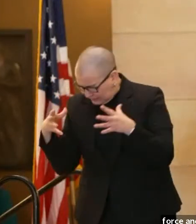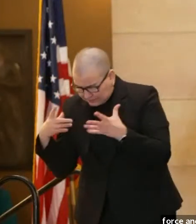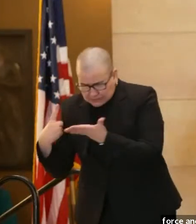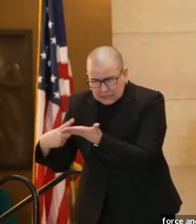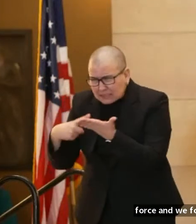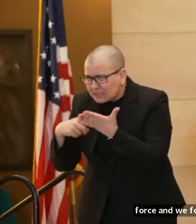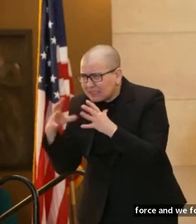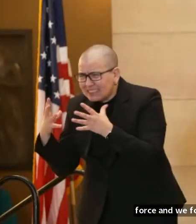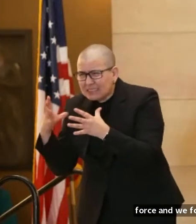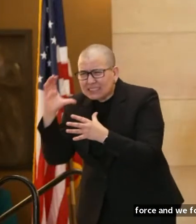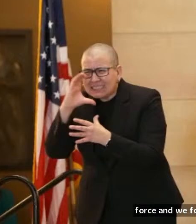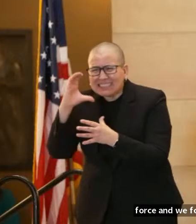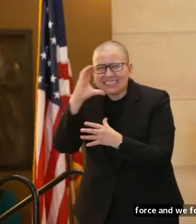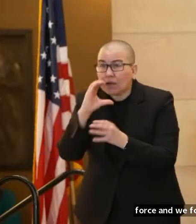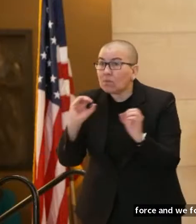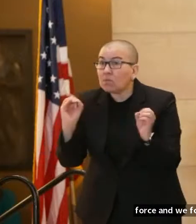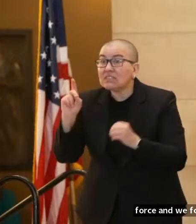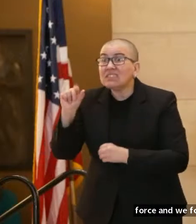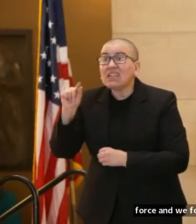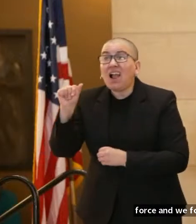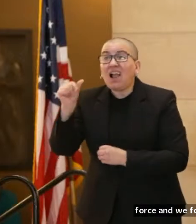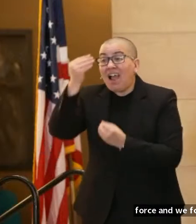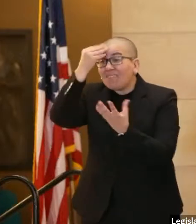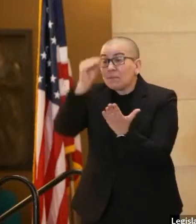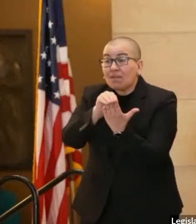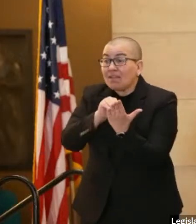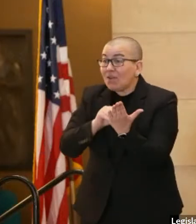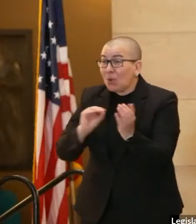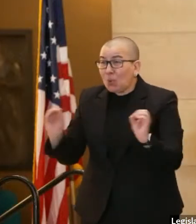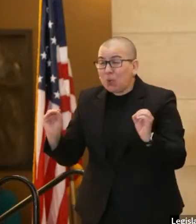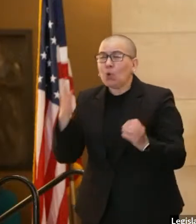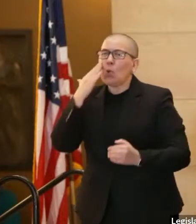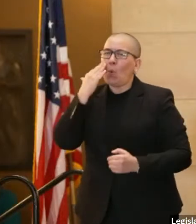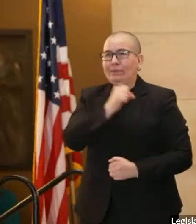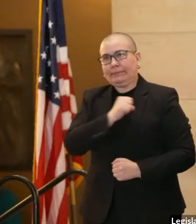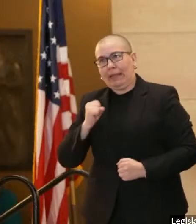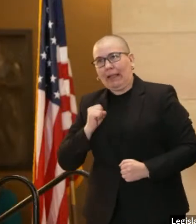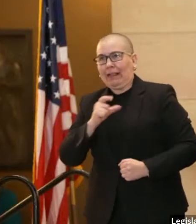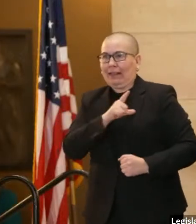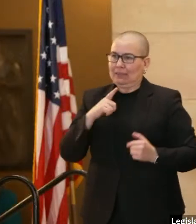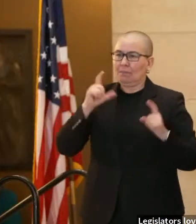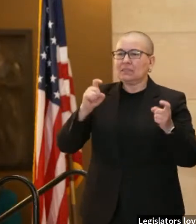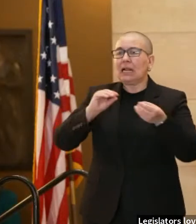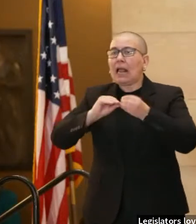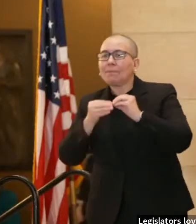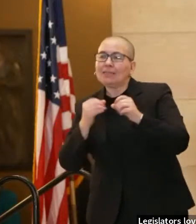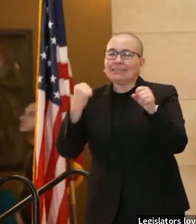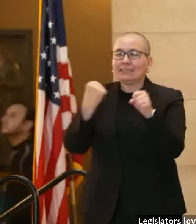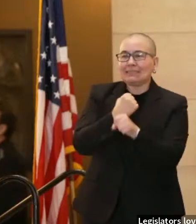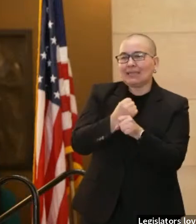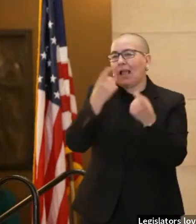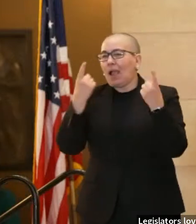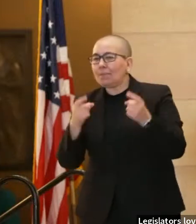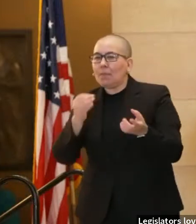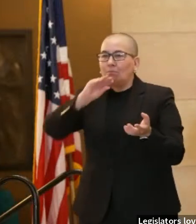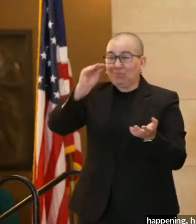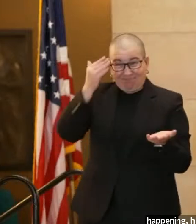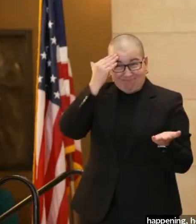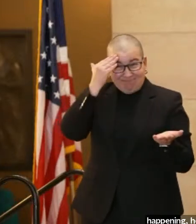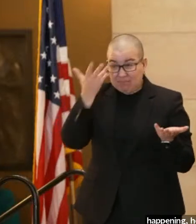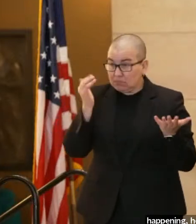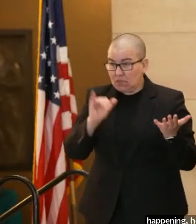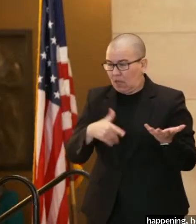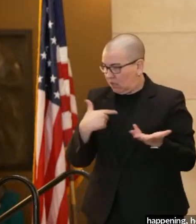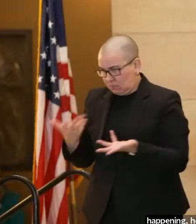Legislators love data. They want to know where it's happening, how many it's happening to, why is it happening, and